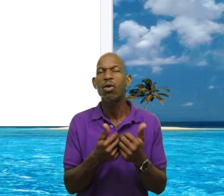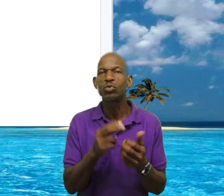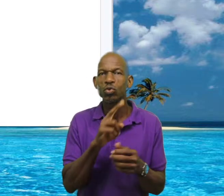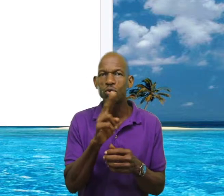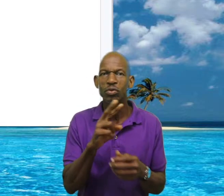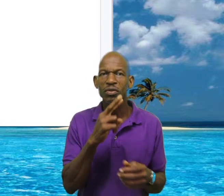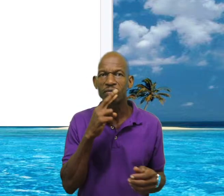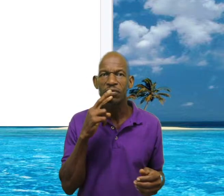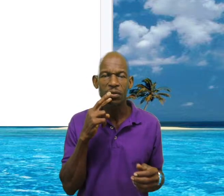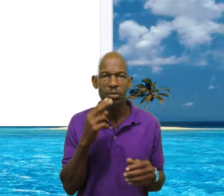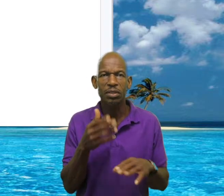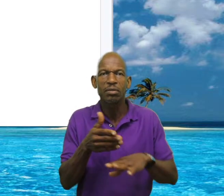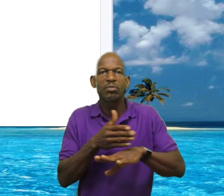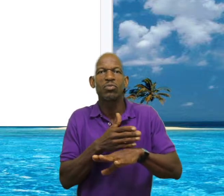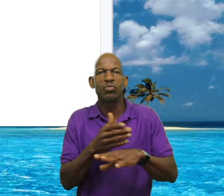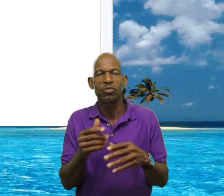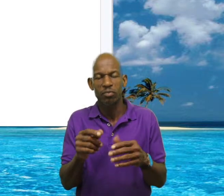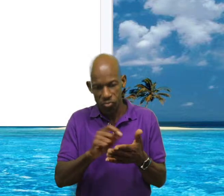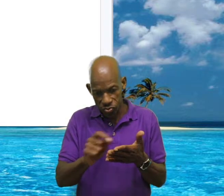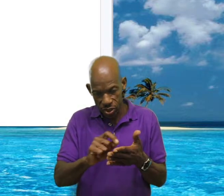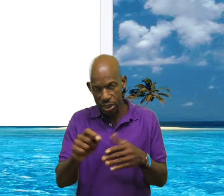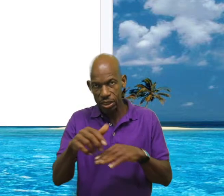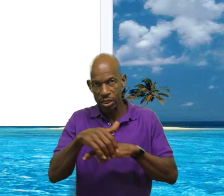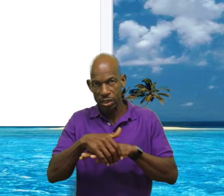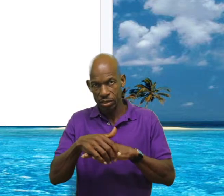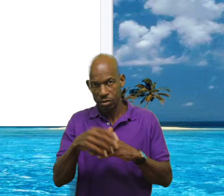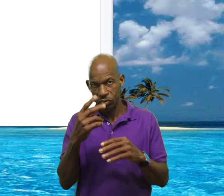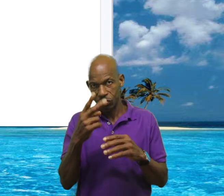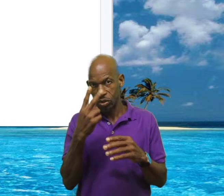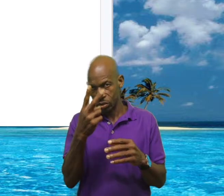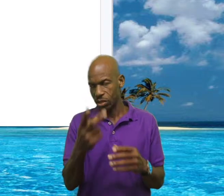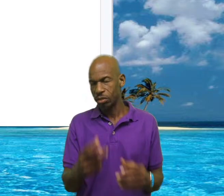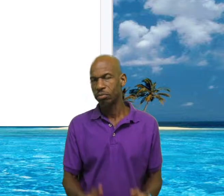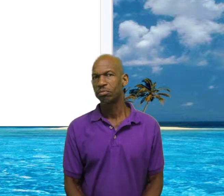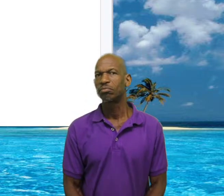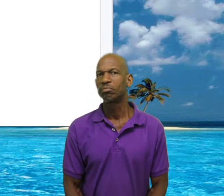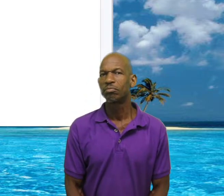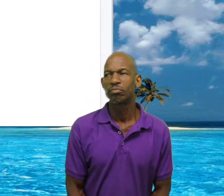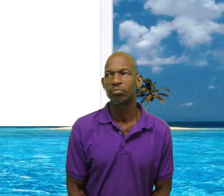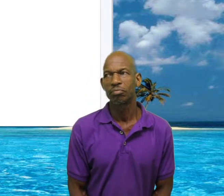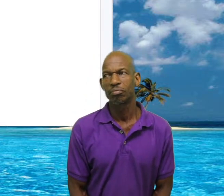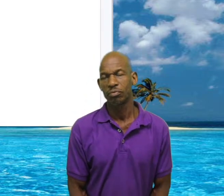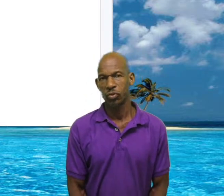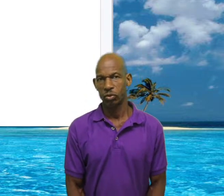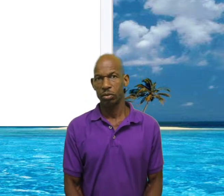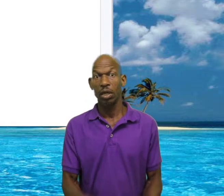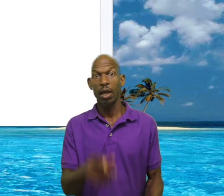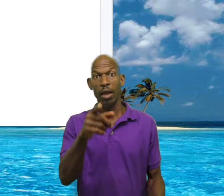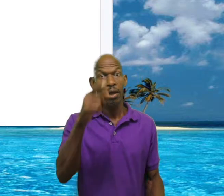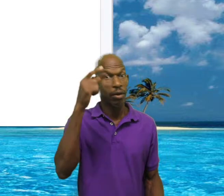our writing. So let's look at the verbs first. So we're looking at verbs,